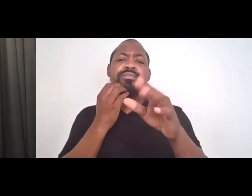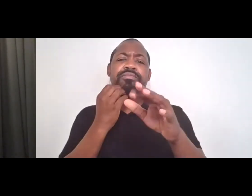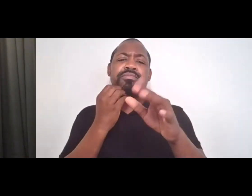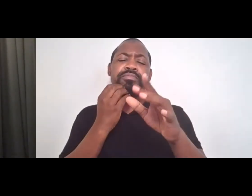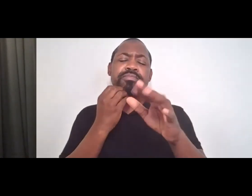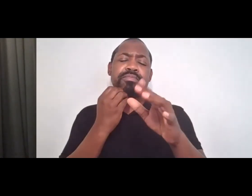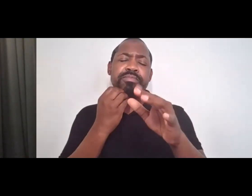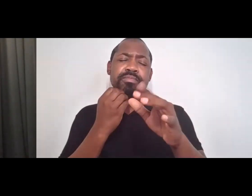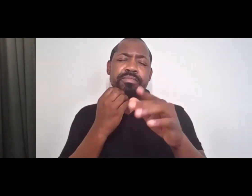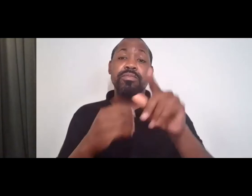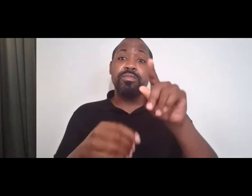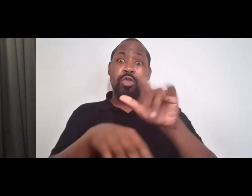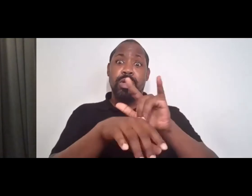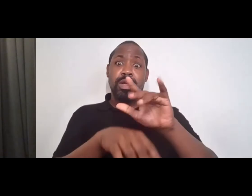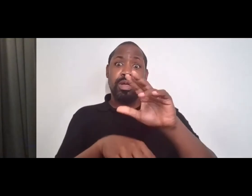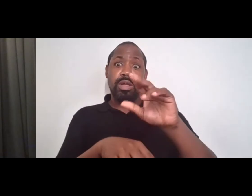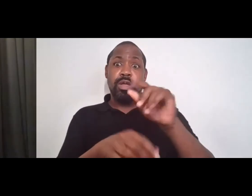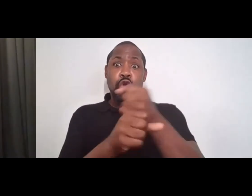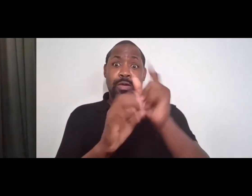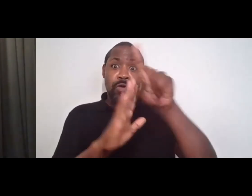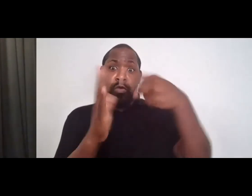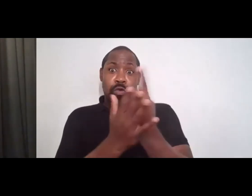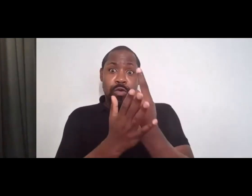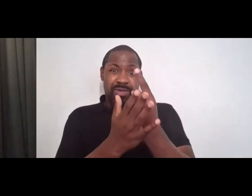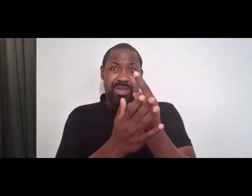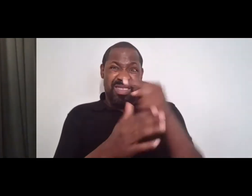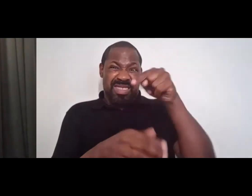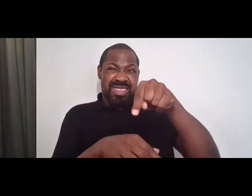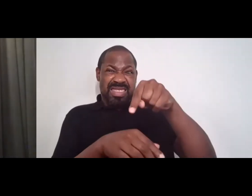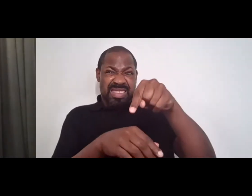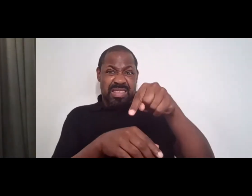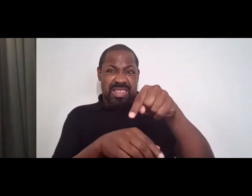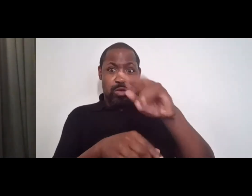Okay, I thought somebody was trying to speak. The coffee hour in November